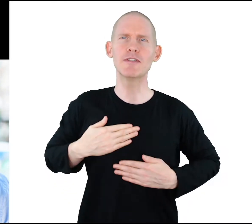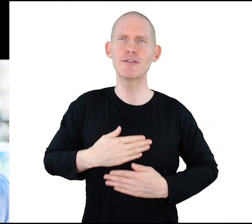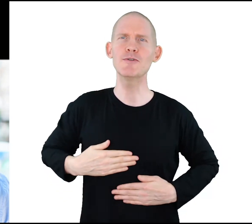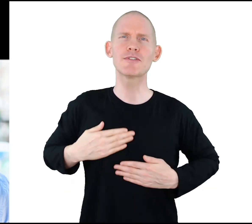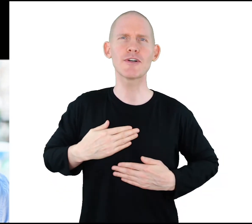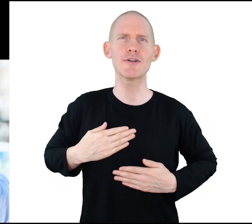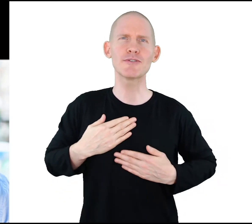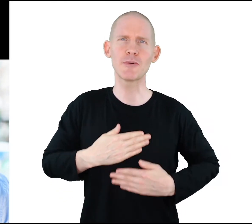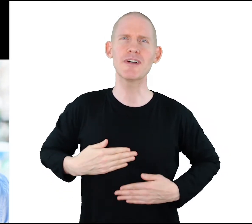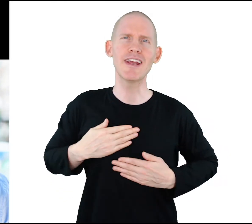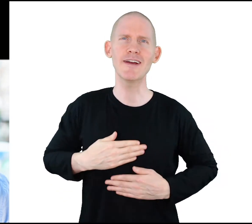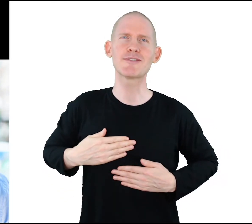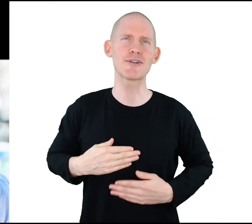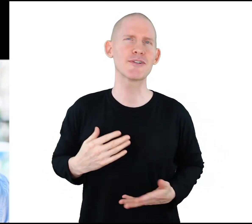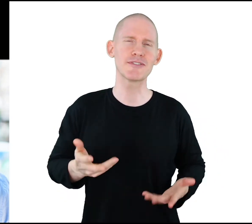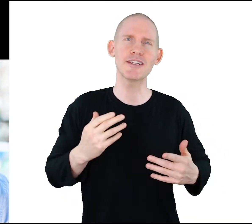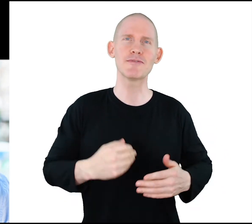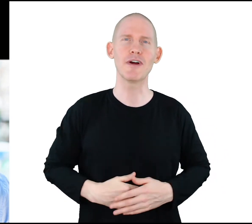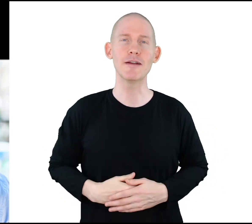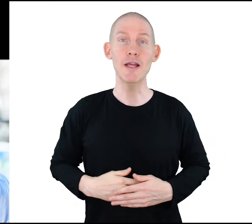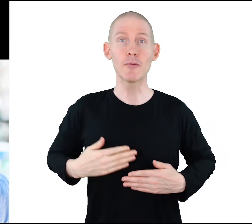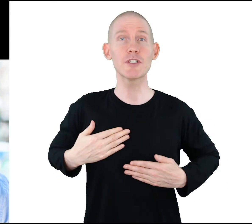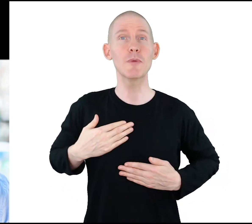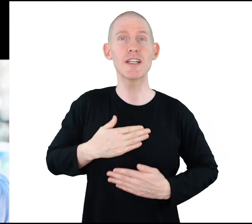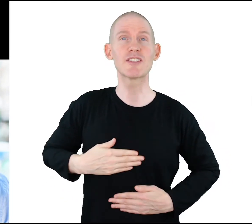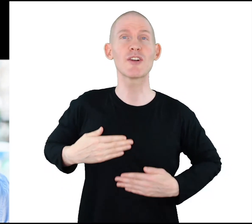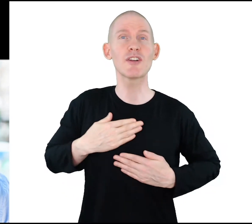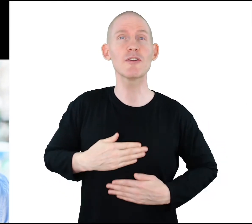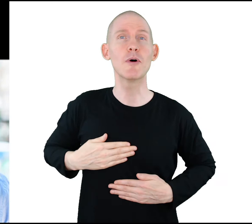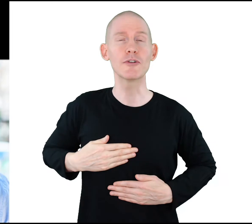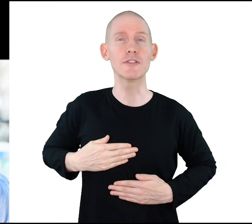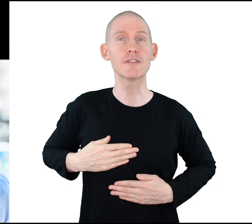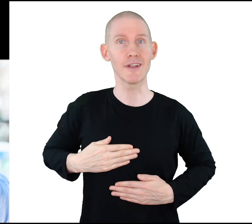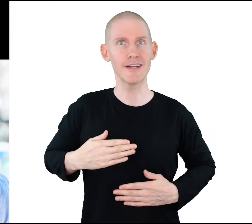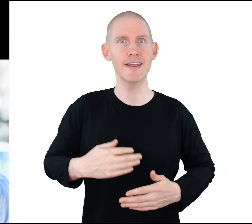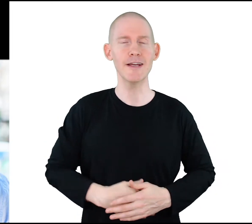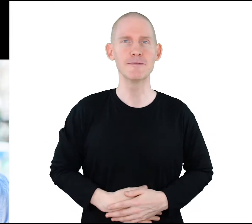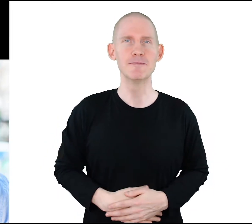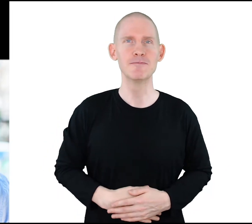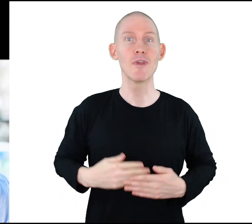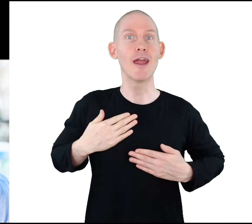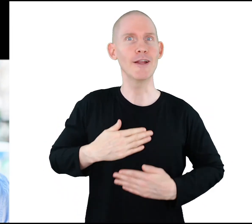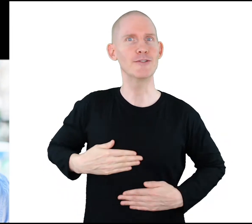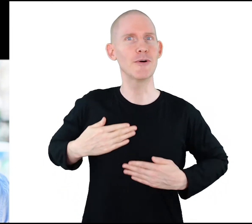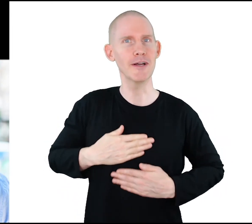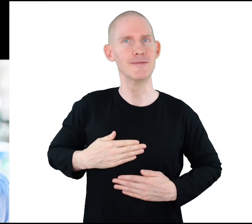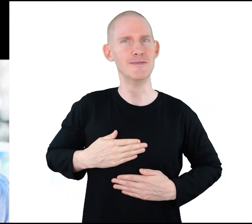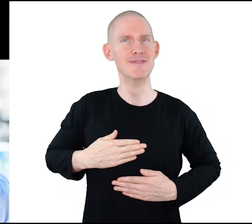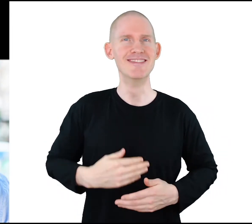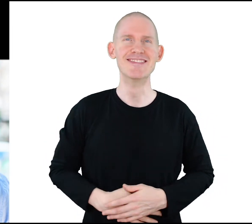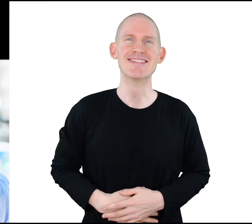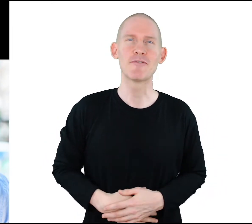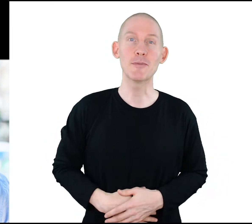2 circles or 1.5 circles, that's fine. We're just making circular motions like that. Enjoy. From the